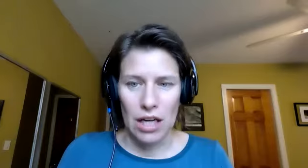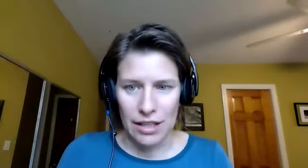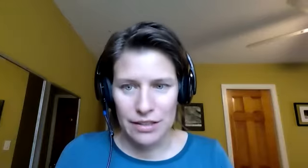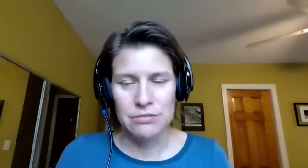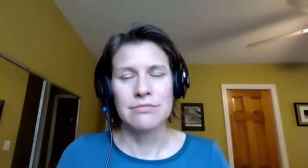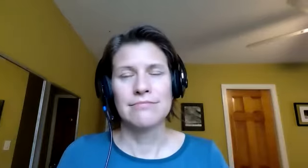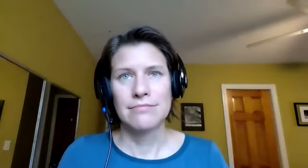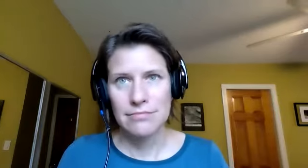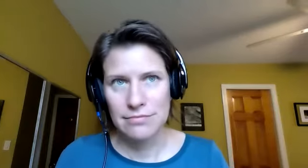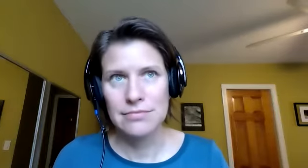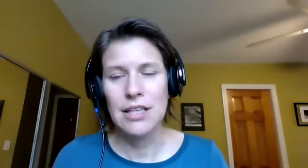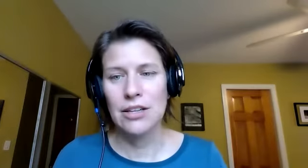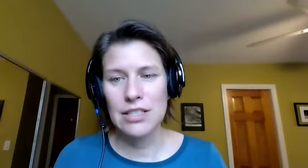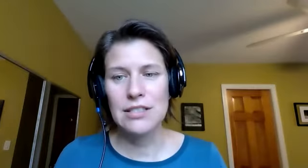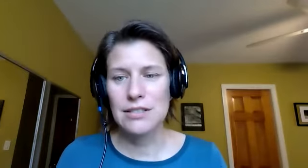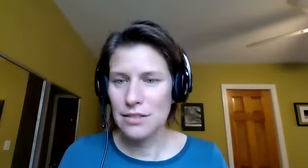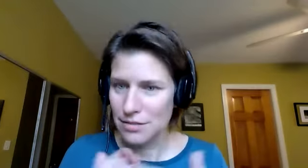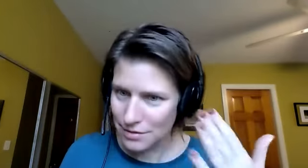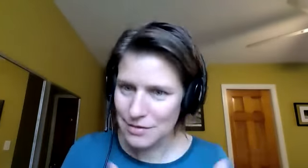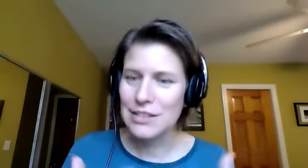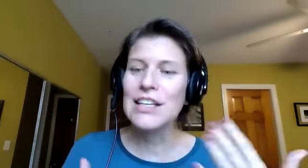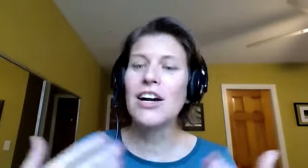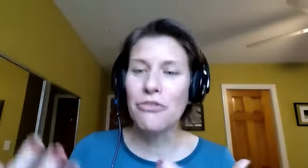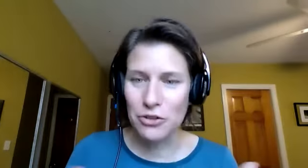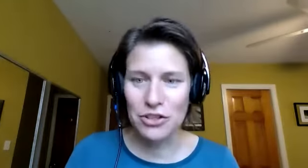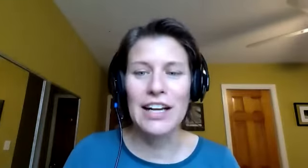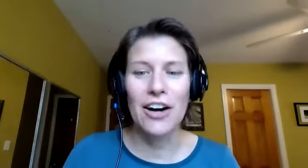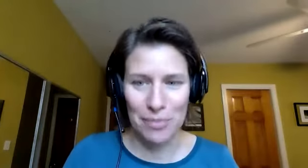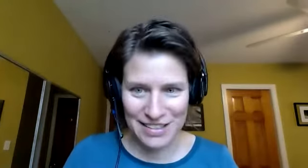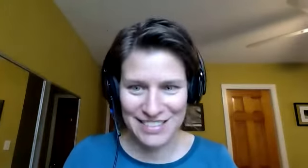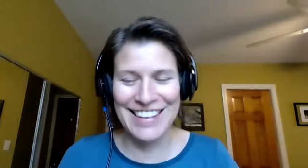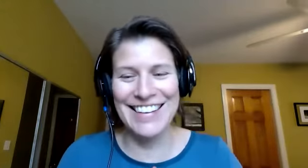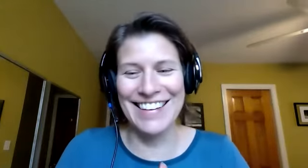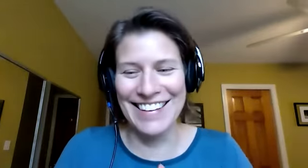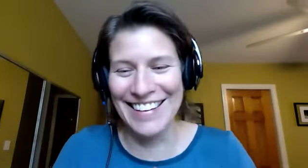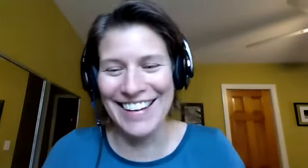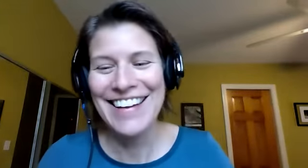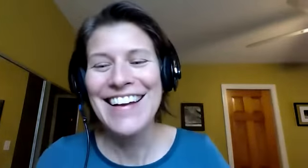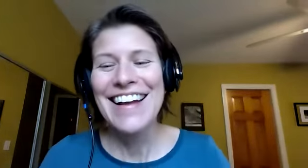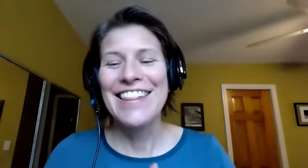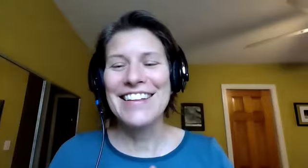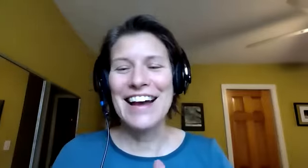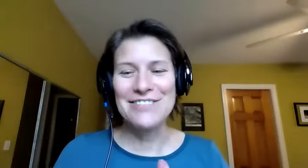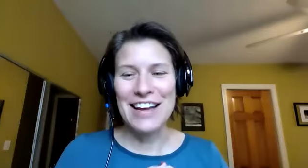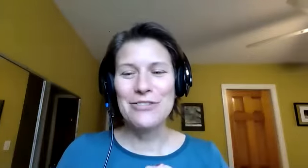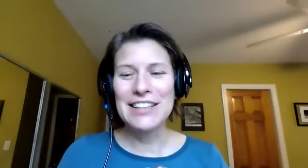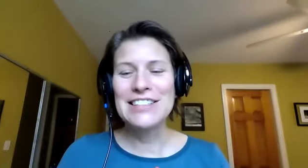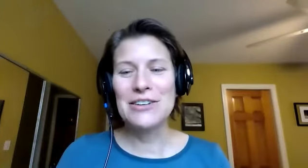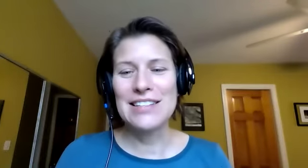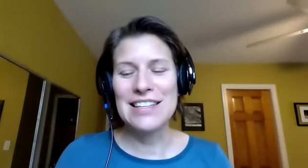kind of, you know, it's the young folks are going to help us, but I, I really do. I see